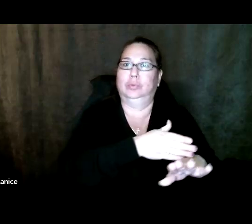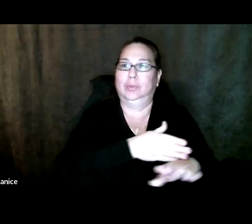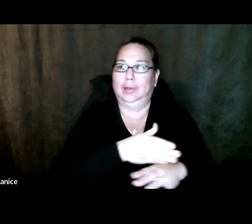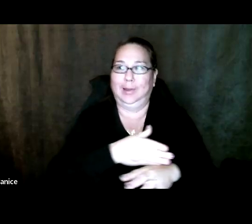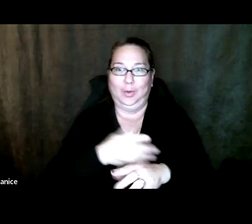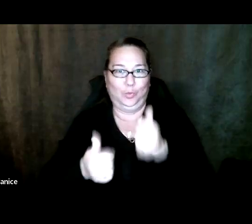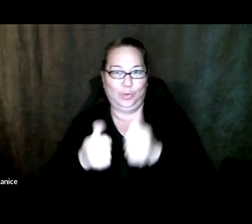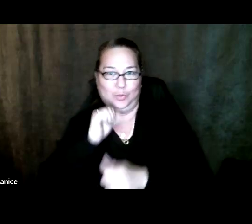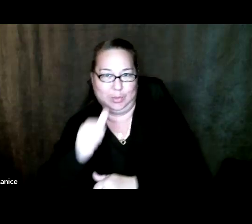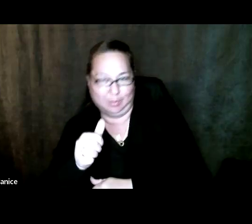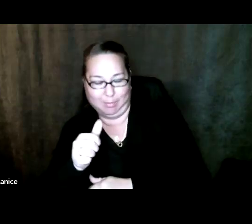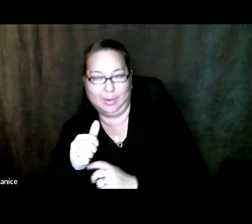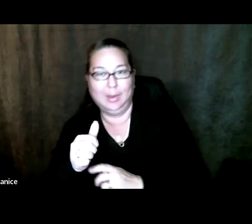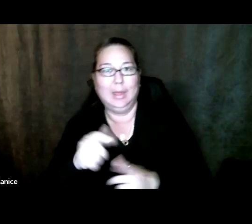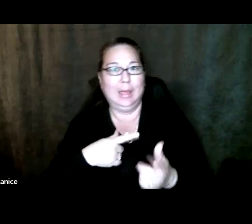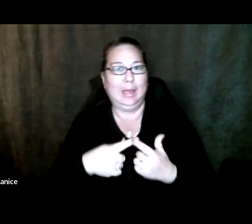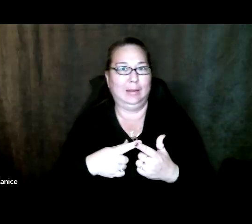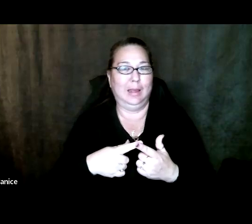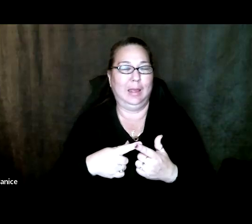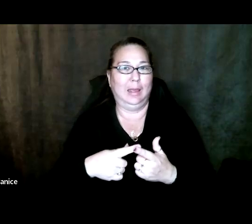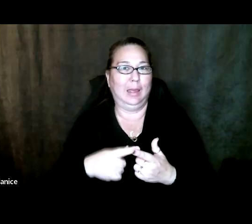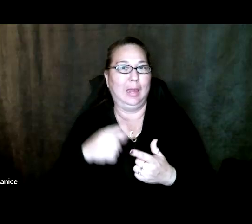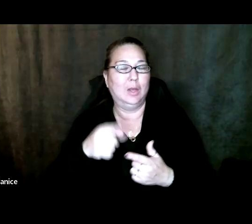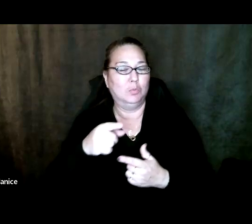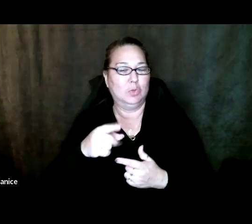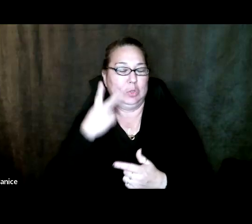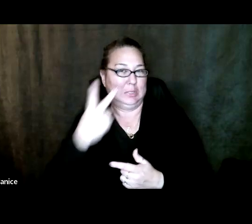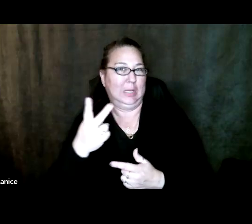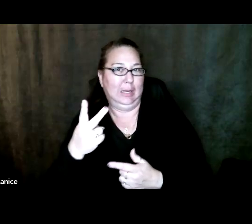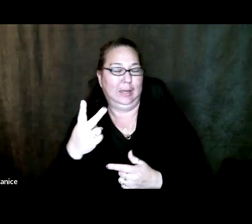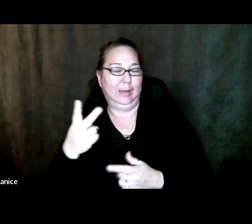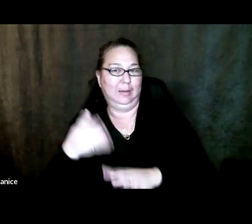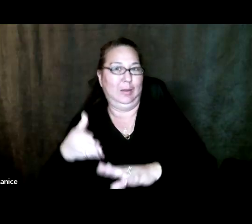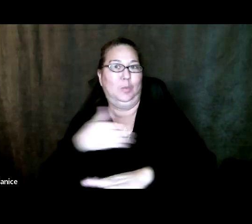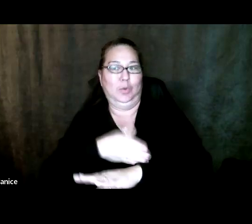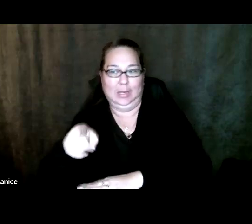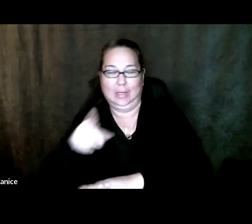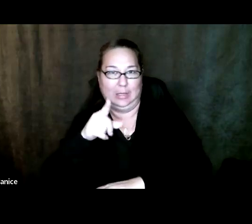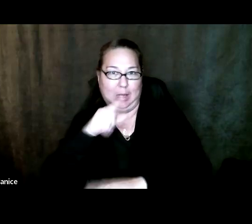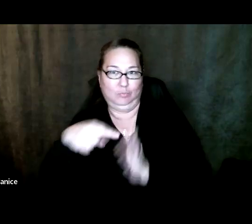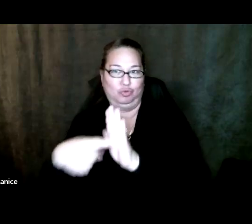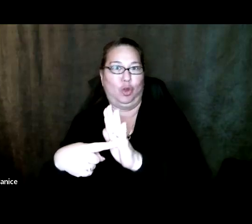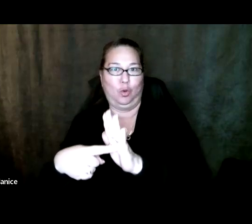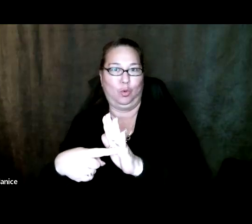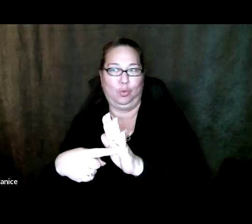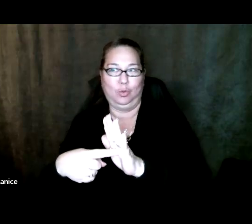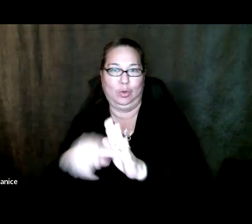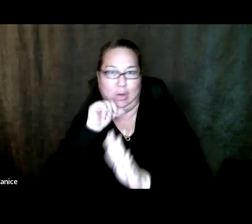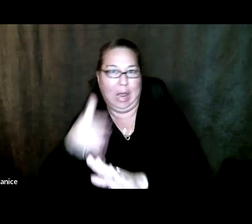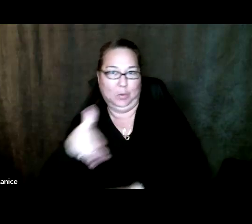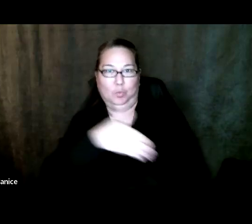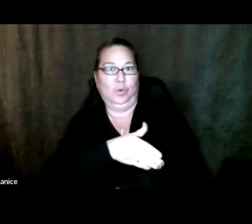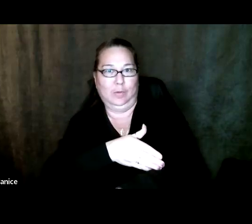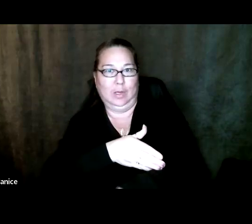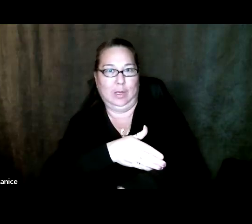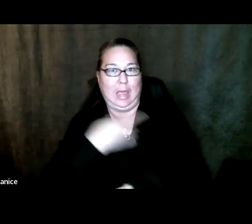adjusting, which is to identify those schools that now have patterns of not improving and figure out what we can